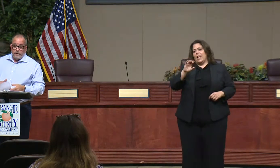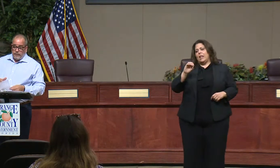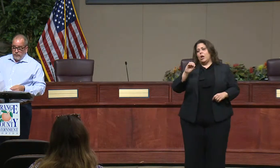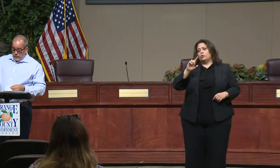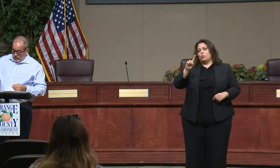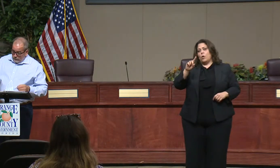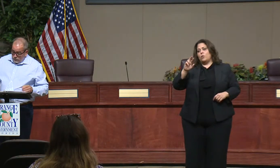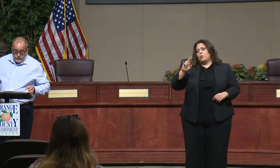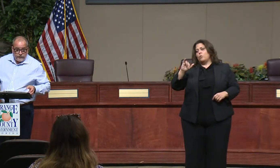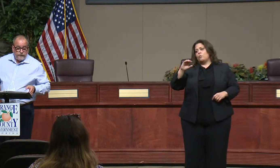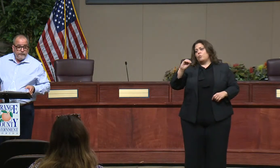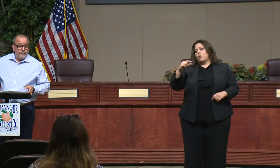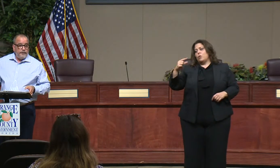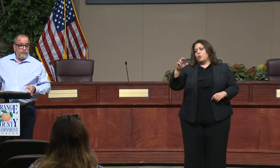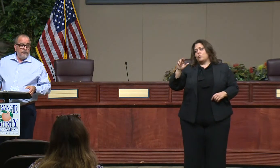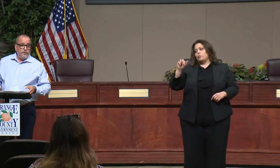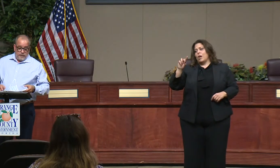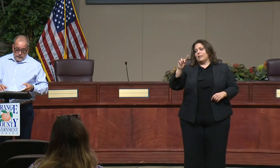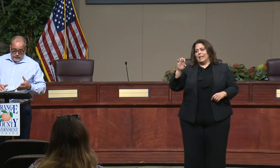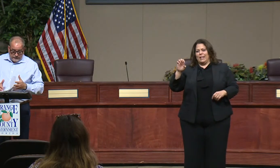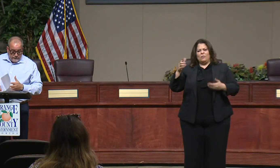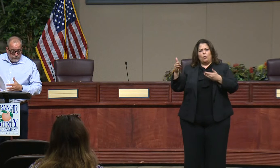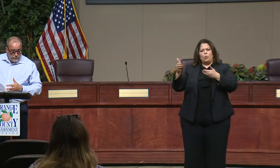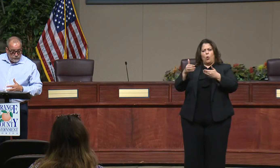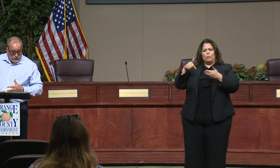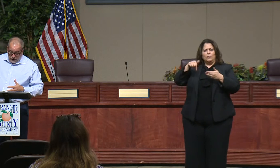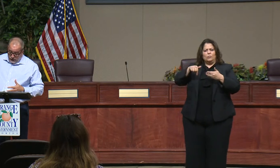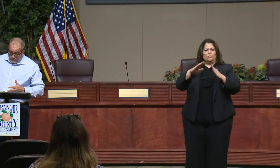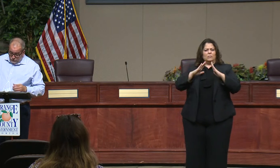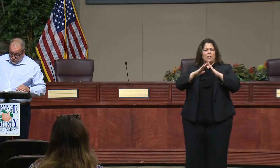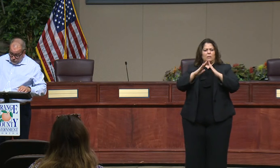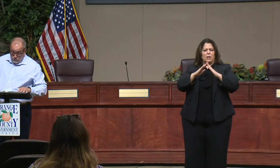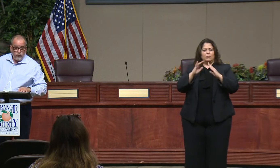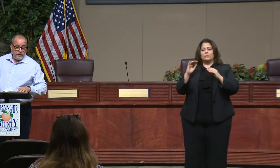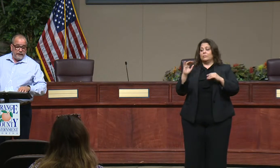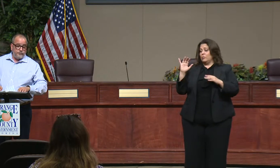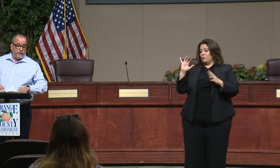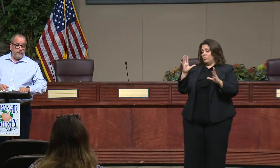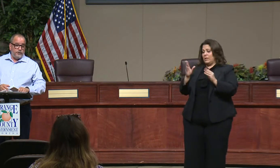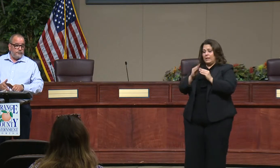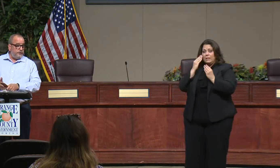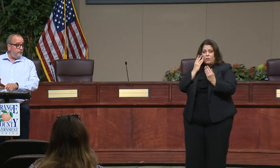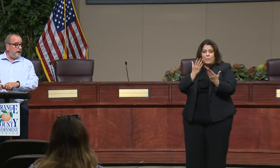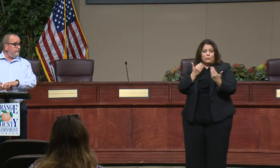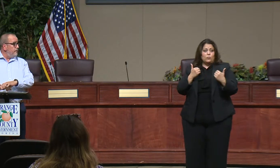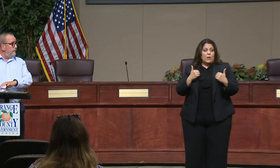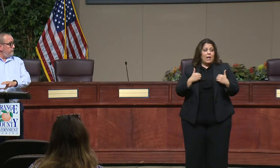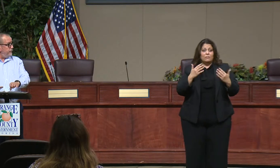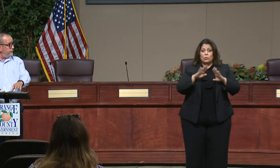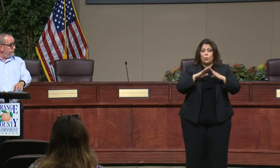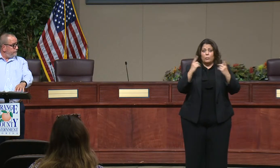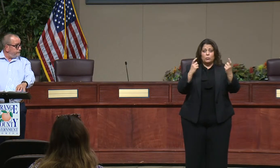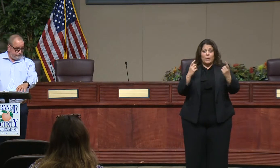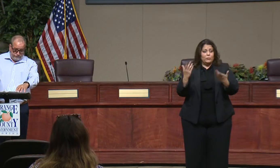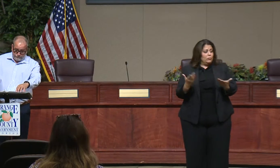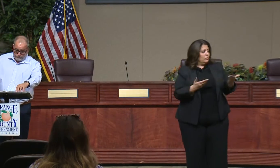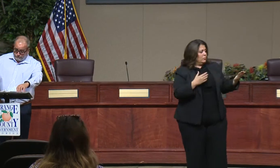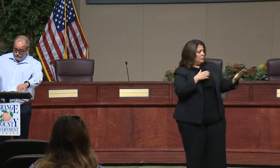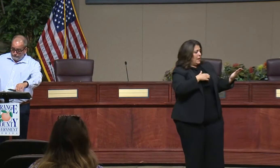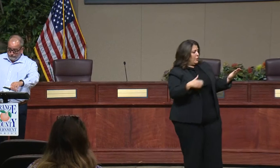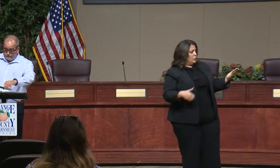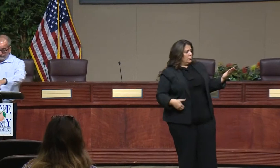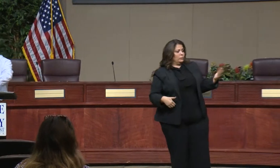Grande, close here in downtown. That's the information that I have for you. We'll answer any question that you have. Mayor?